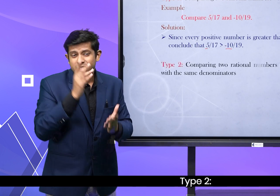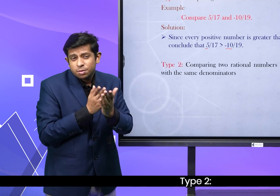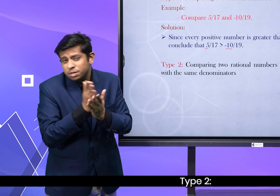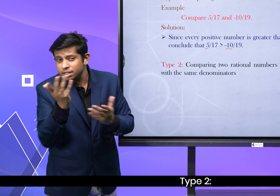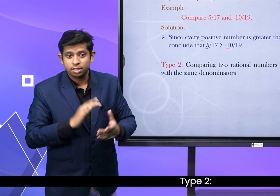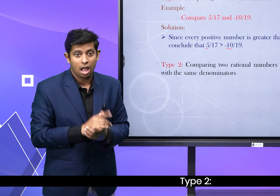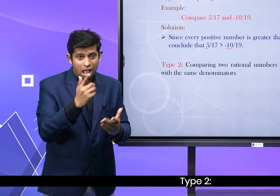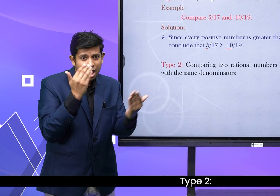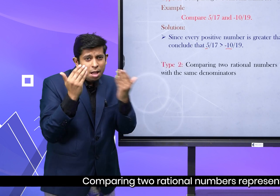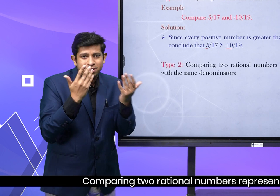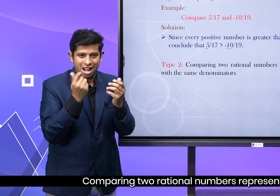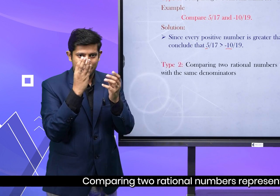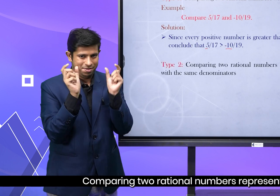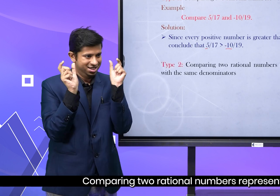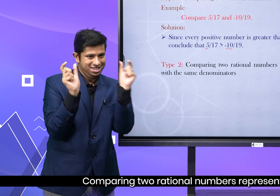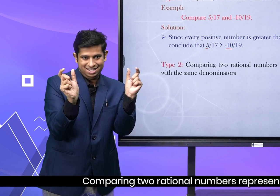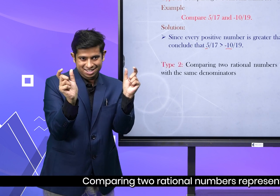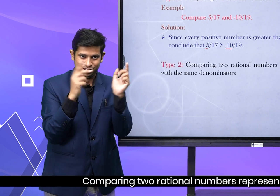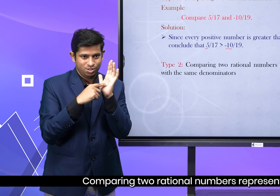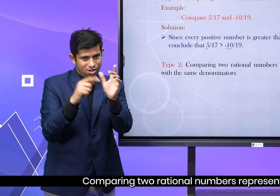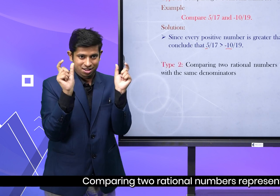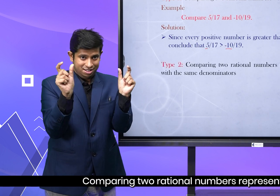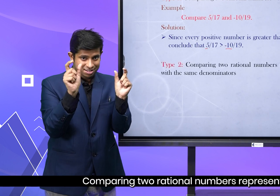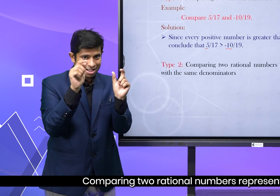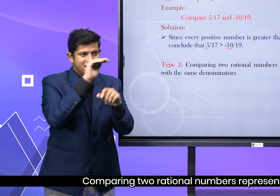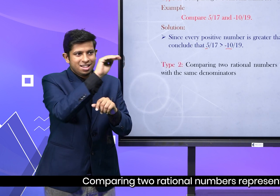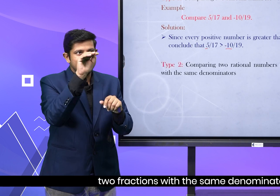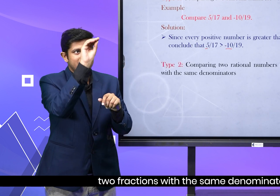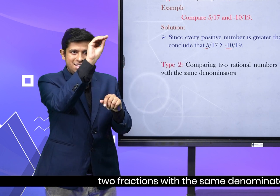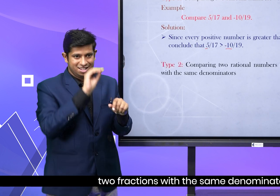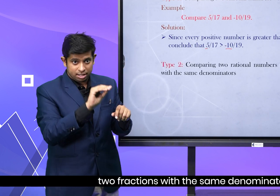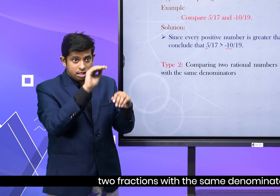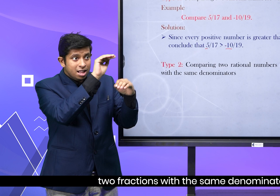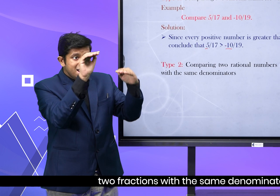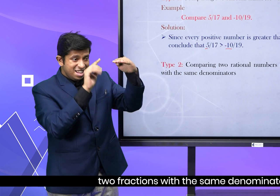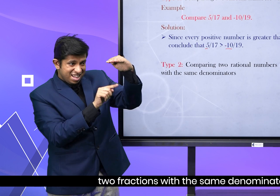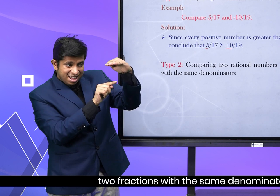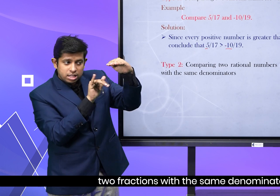Type 2. Comparing two rational numbers represented by two fractions with the same denominators.